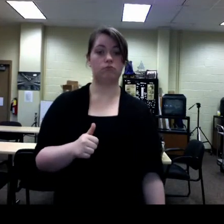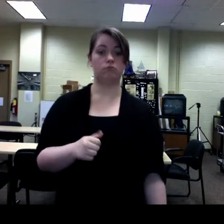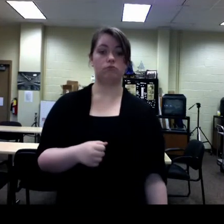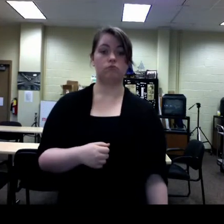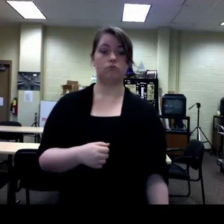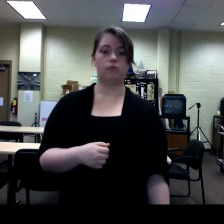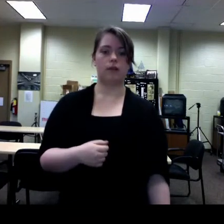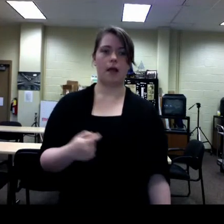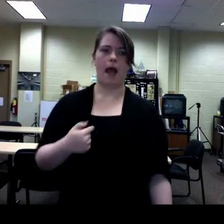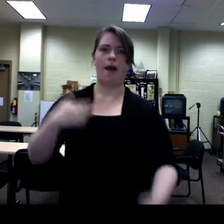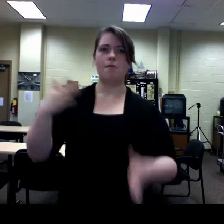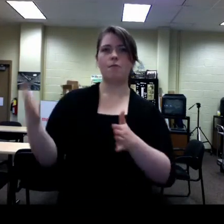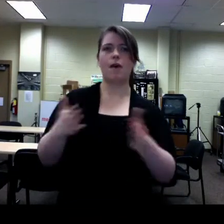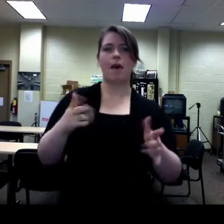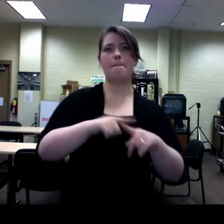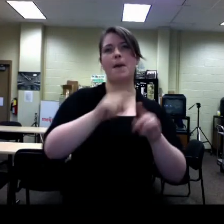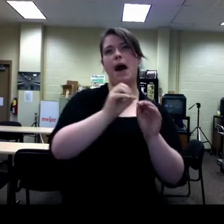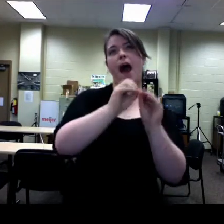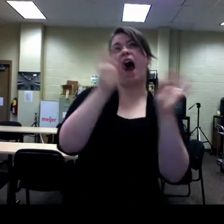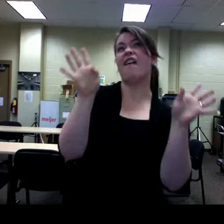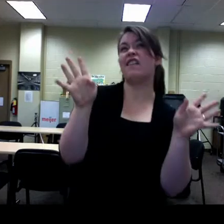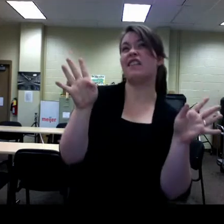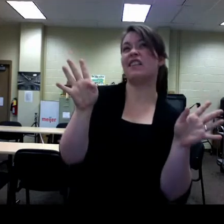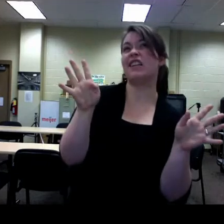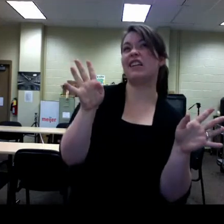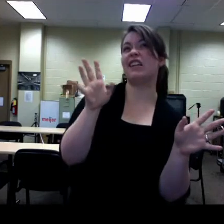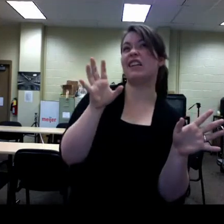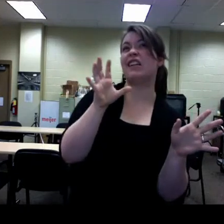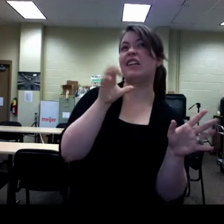I was prepared, but obviously not quite.